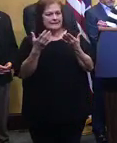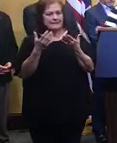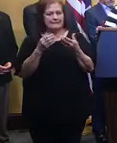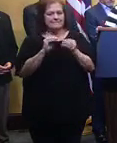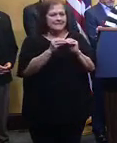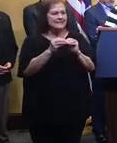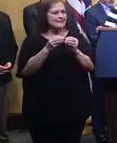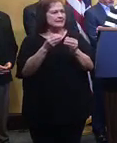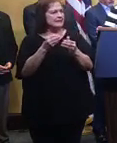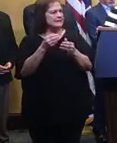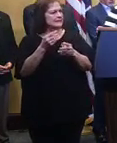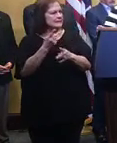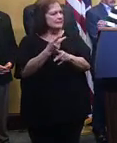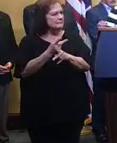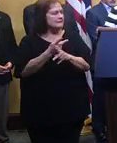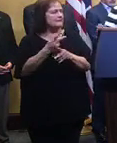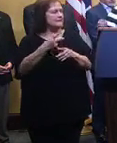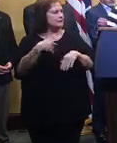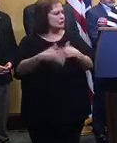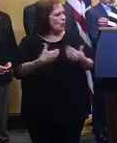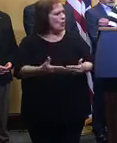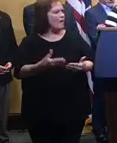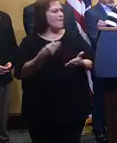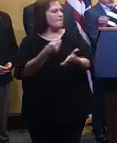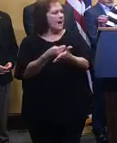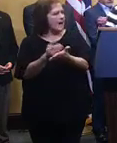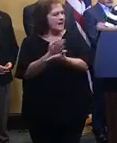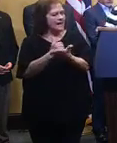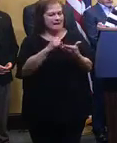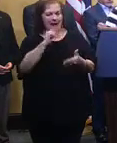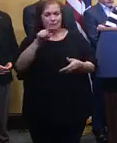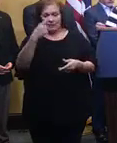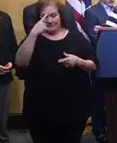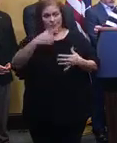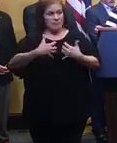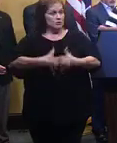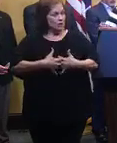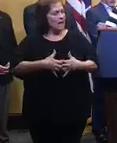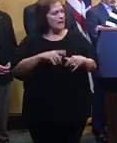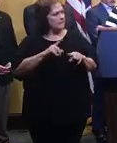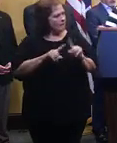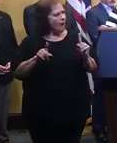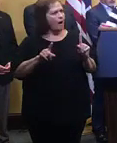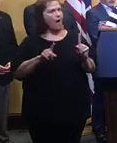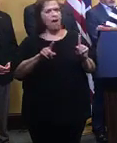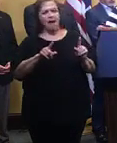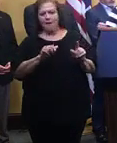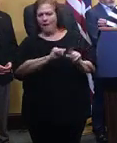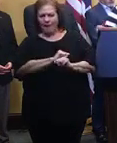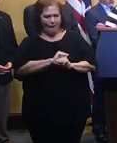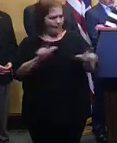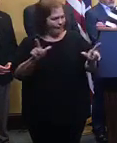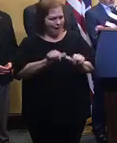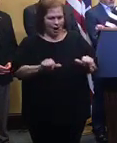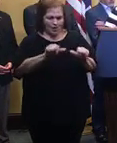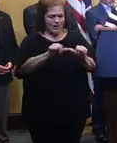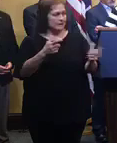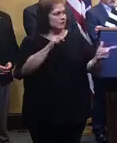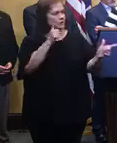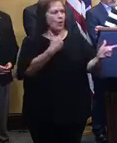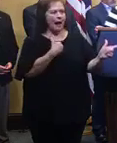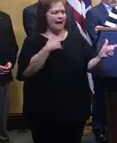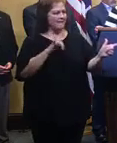more intentional as it relates to not just fleet management, but infrastructure across the board, cybersecurity, you name it. We don't have